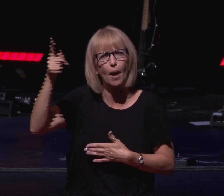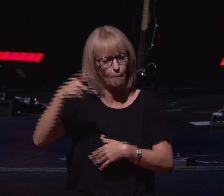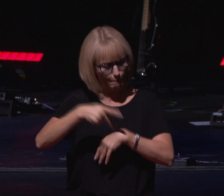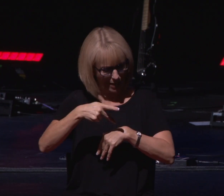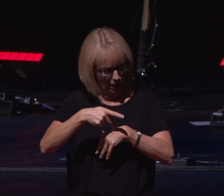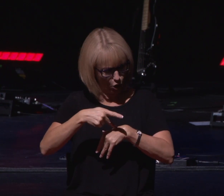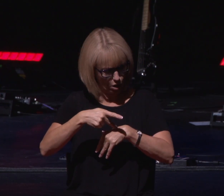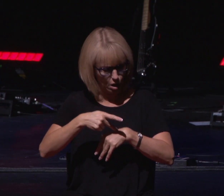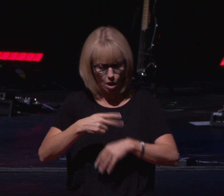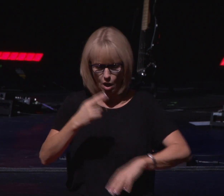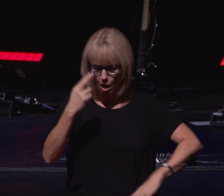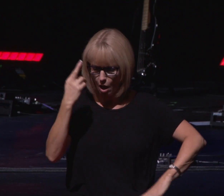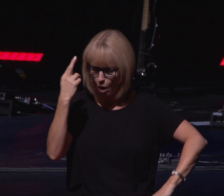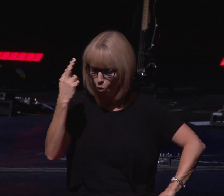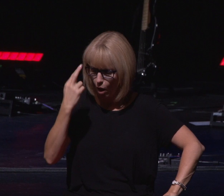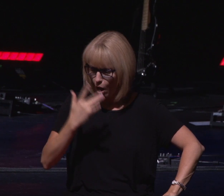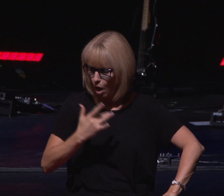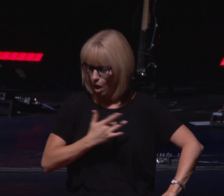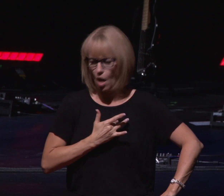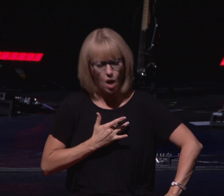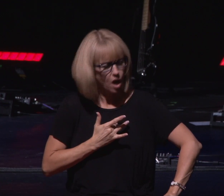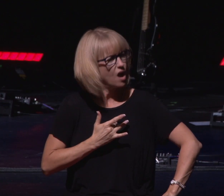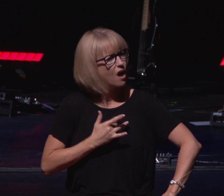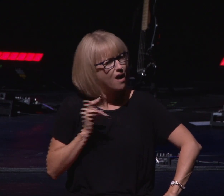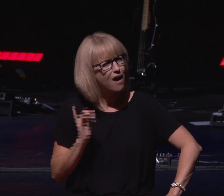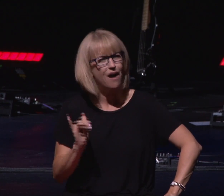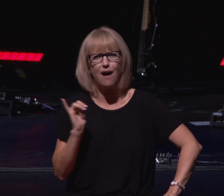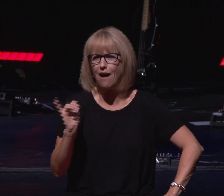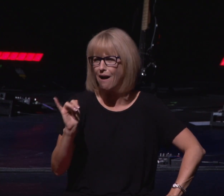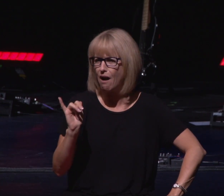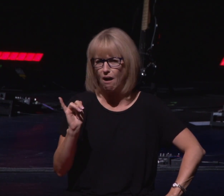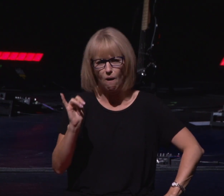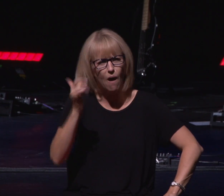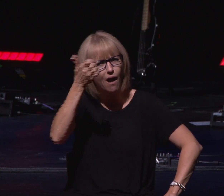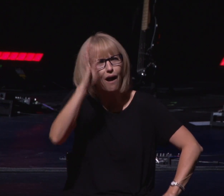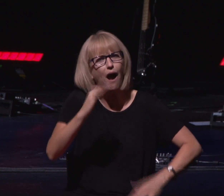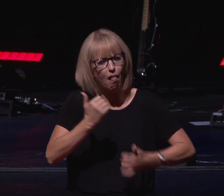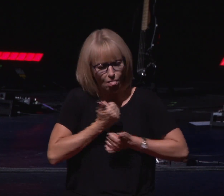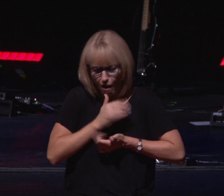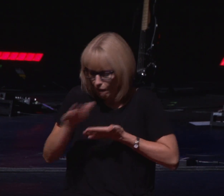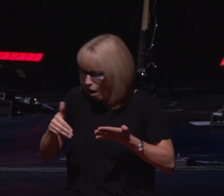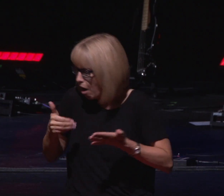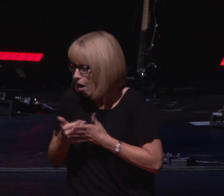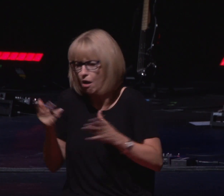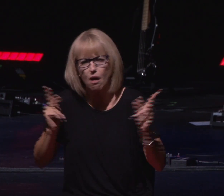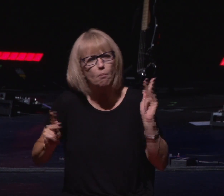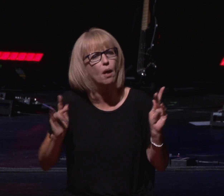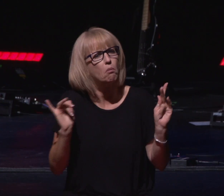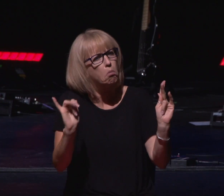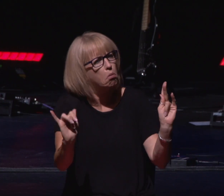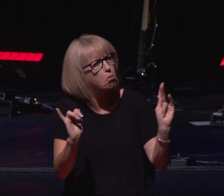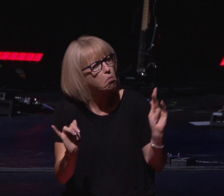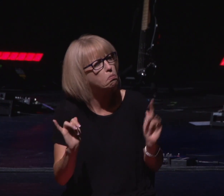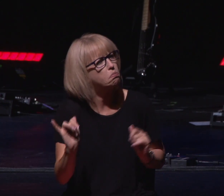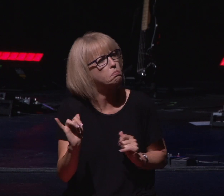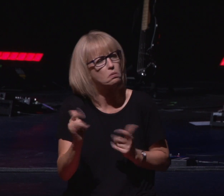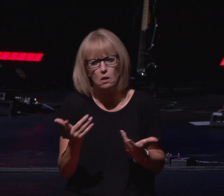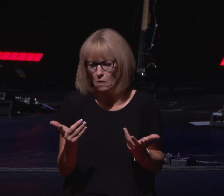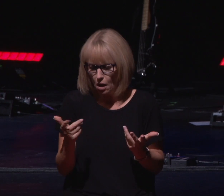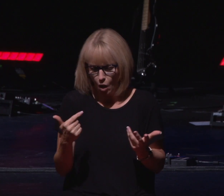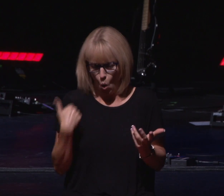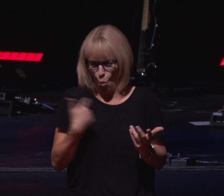that God loves everybody. And we have difficulties with people of a different look, a different school, or a